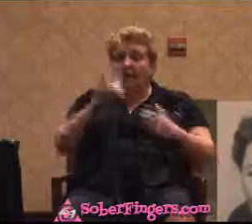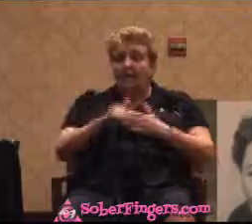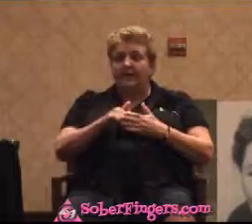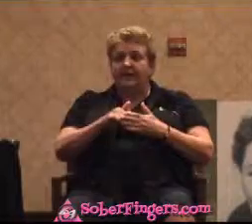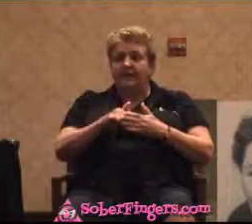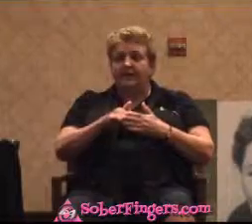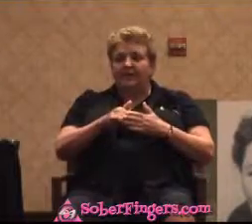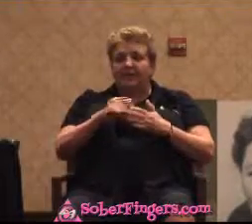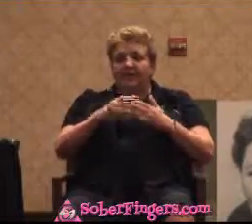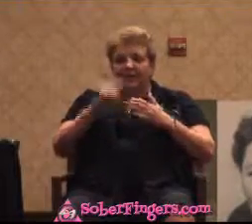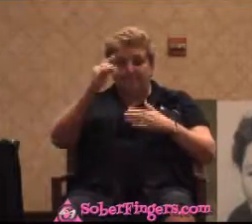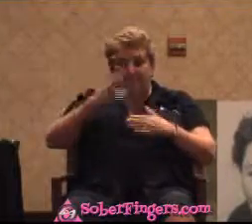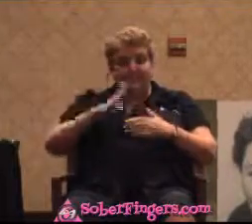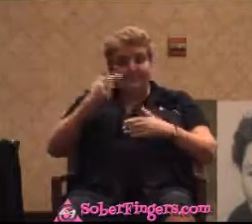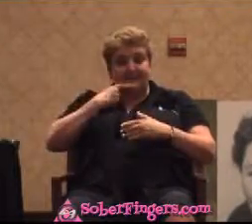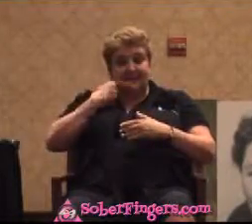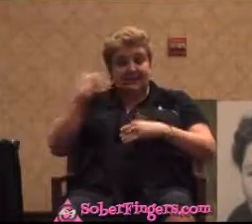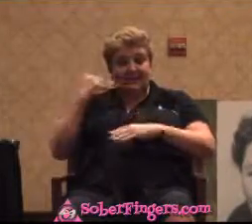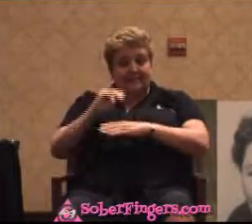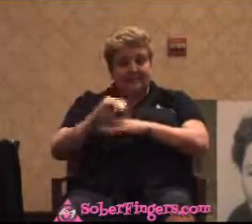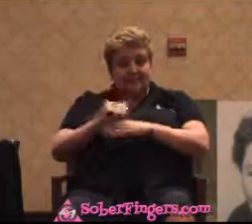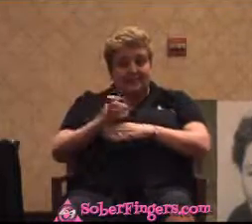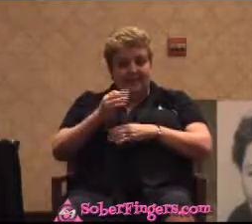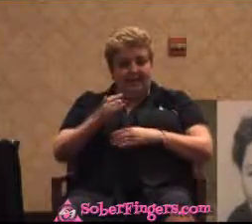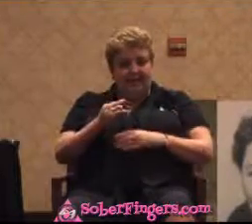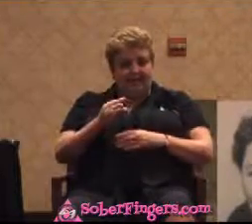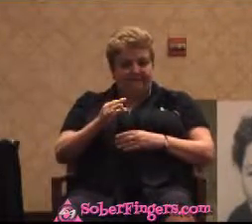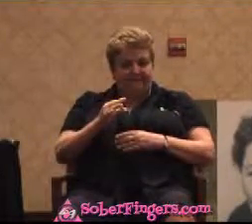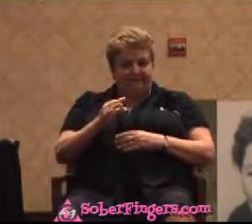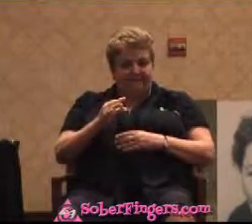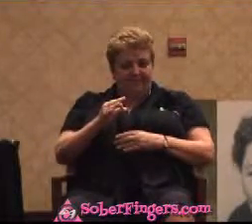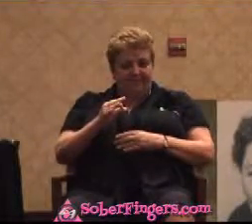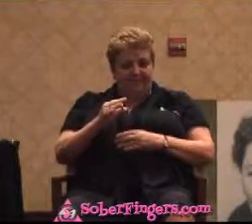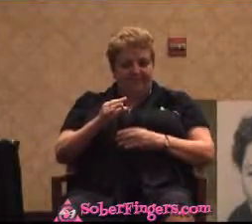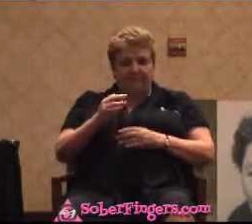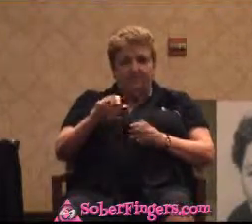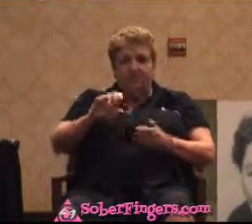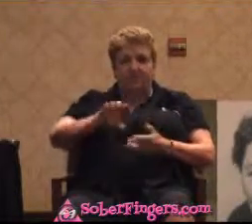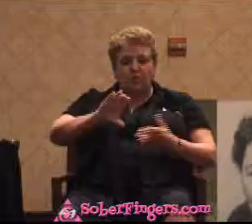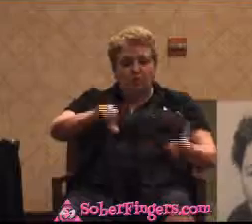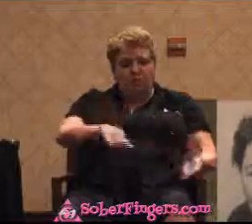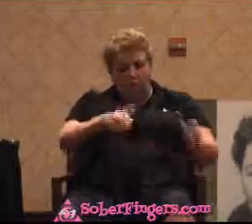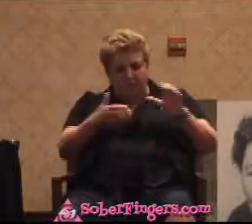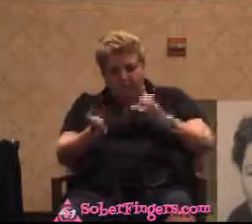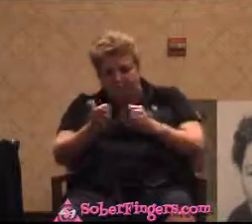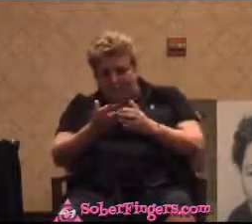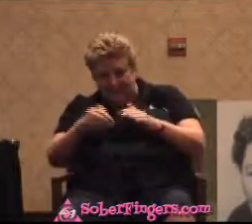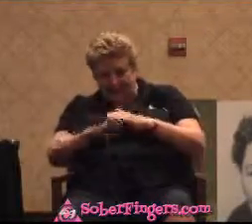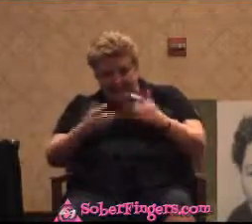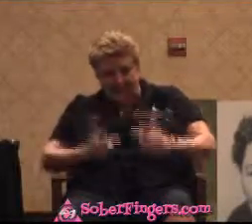said last night, that if you turn anything over in my house, anything over in my life, it says property of Alcoholics